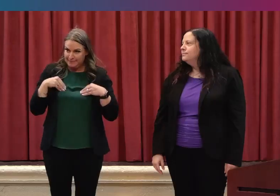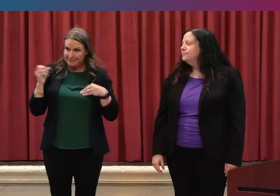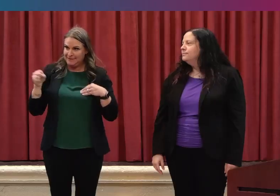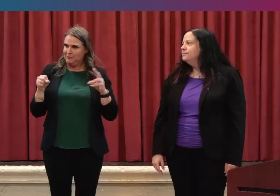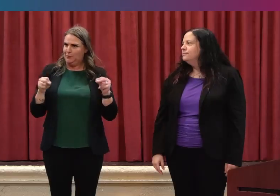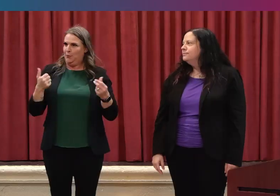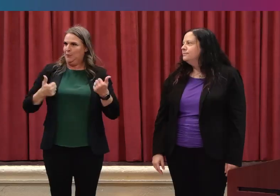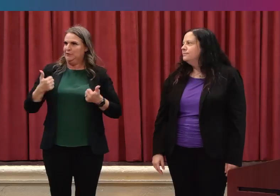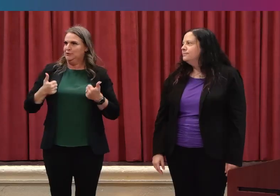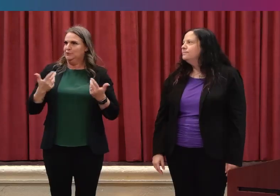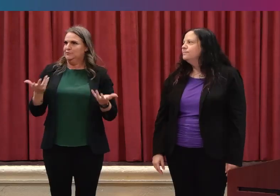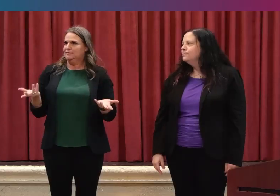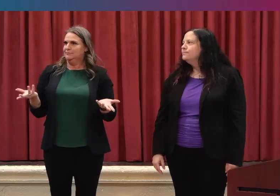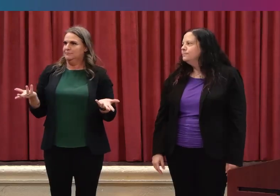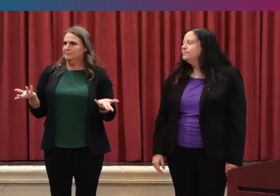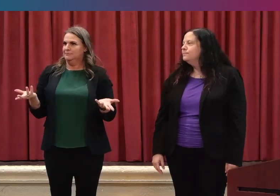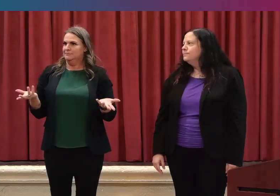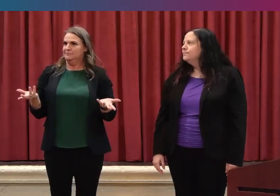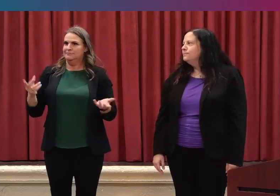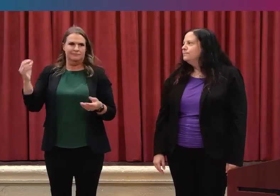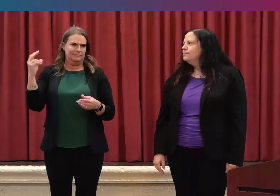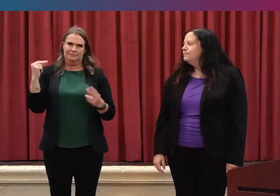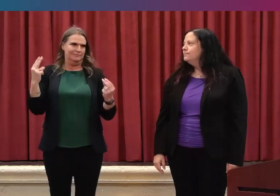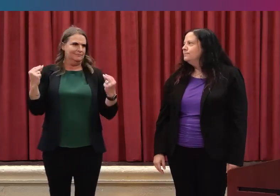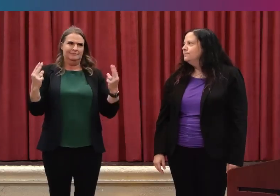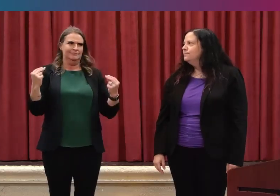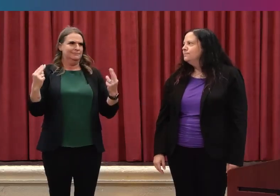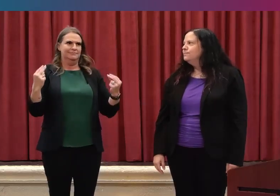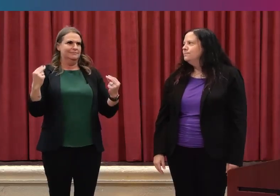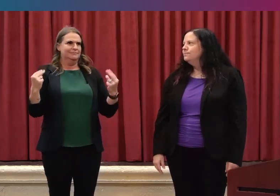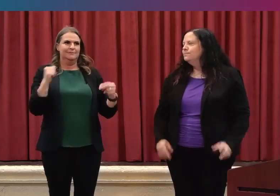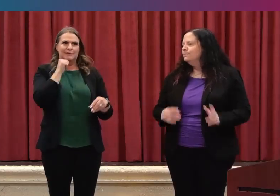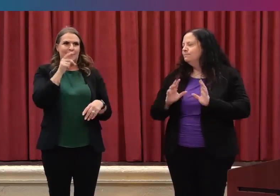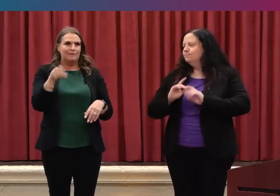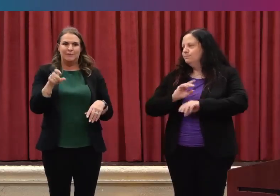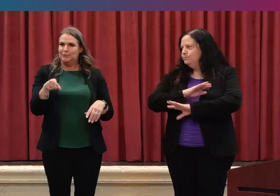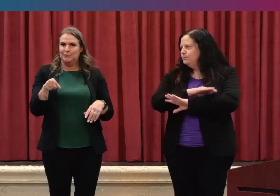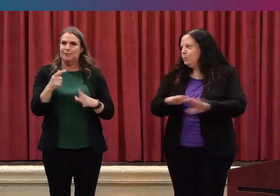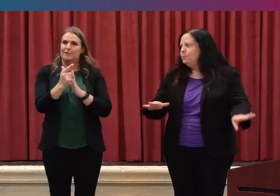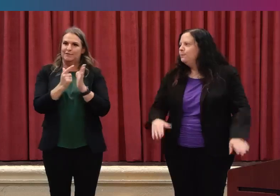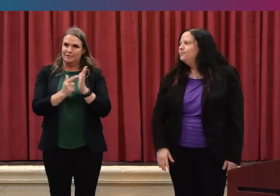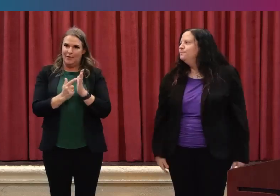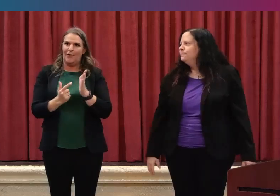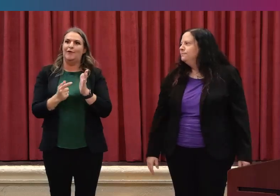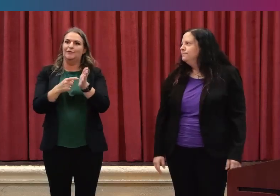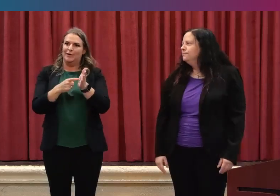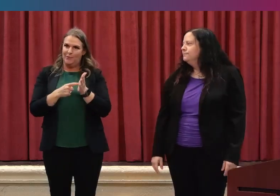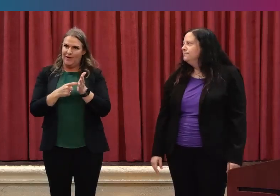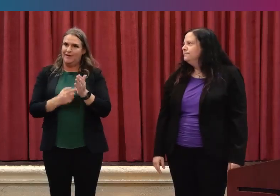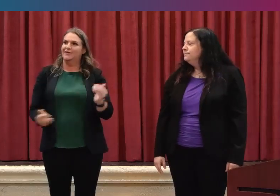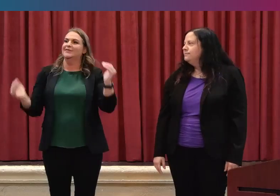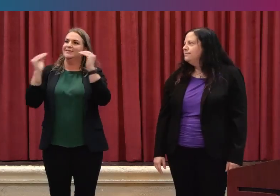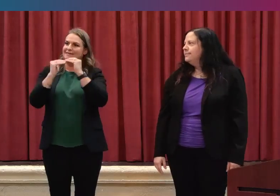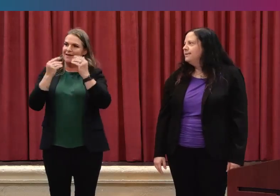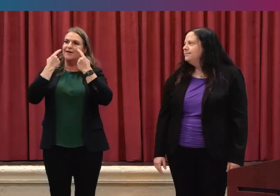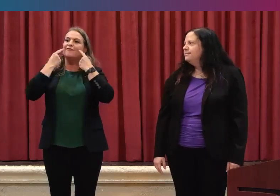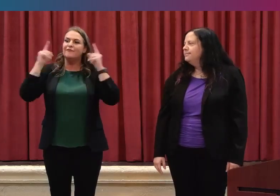Deaf individuals do not have to accept a good enough access to communication. The law